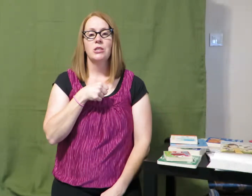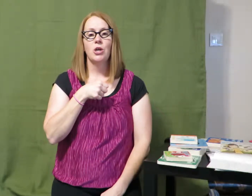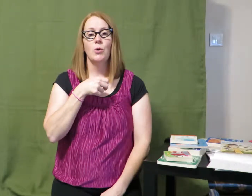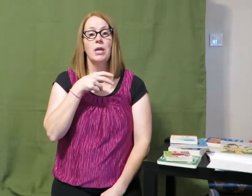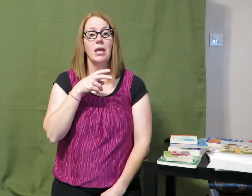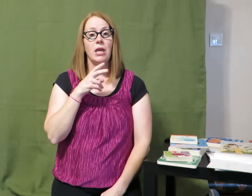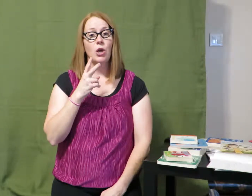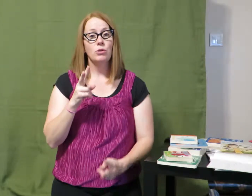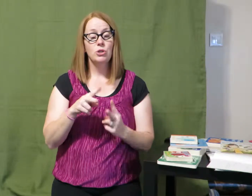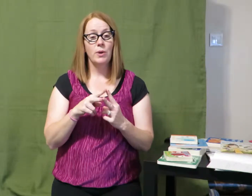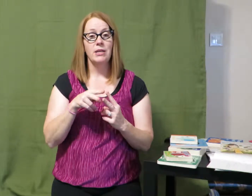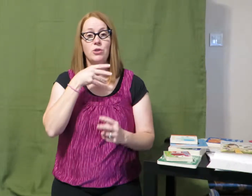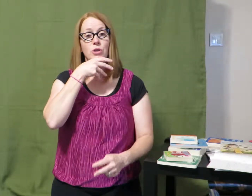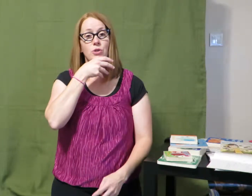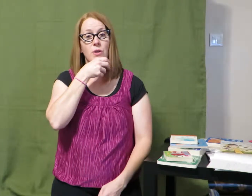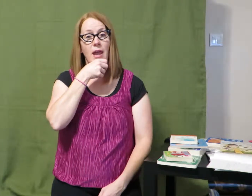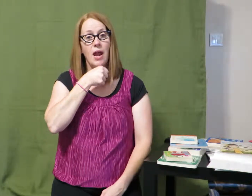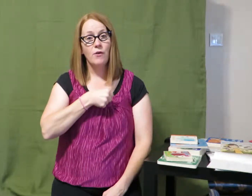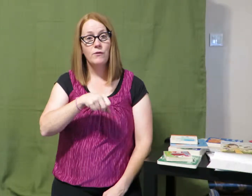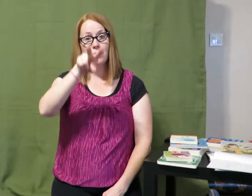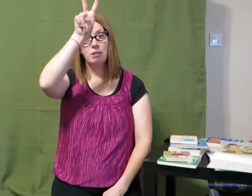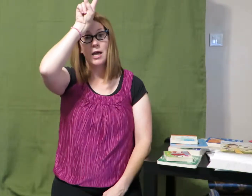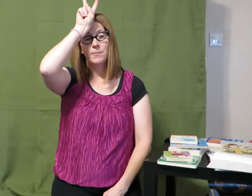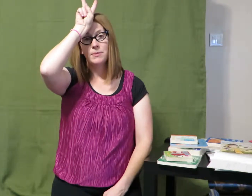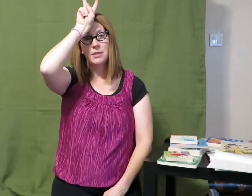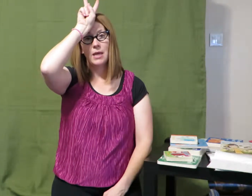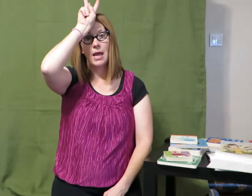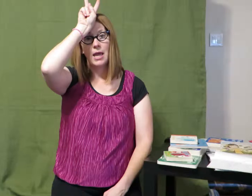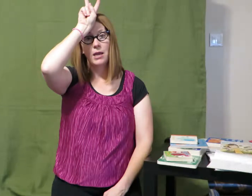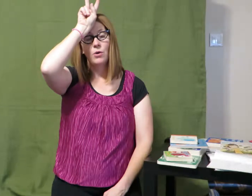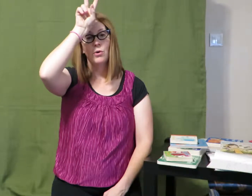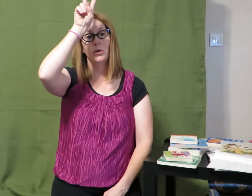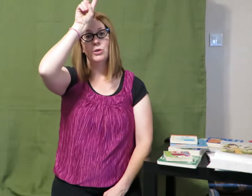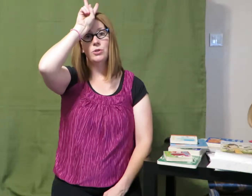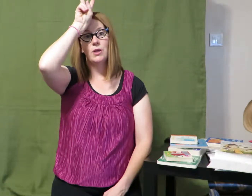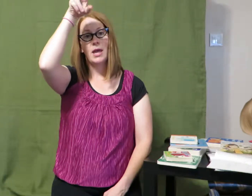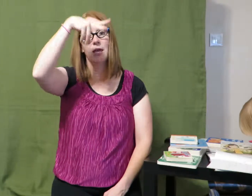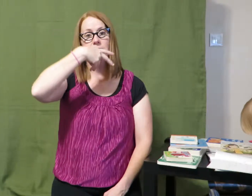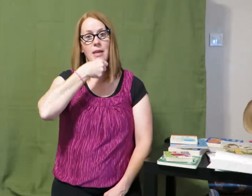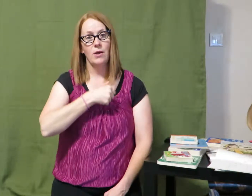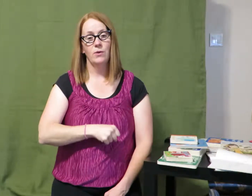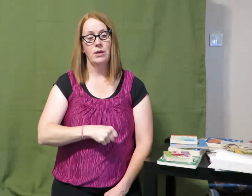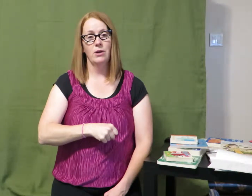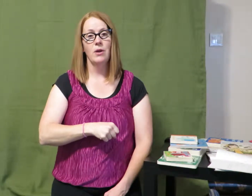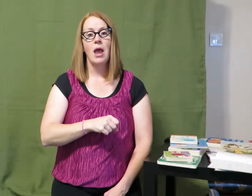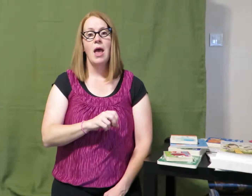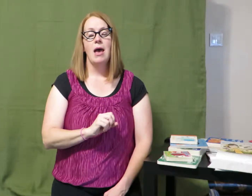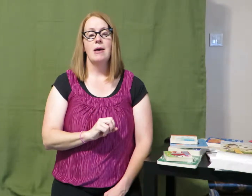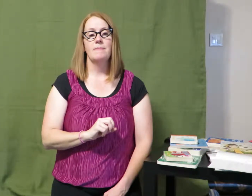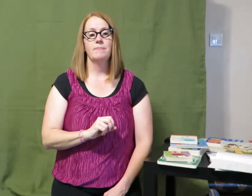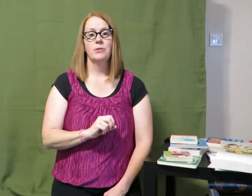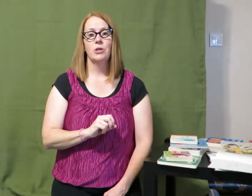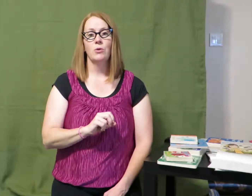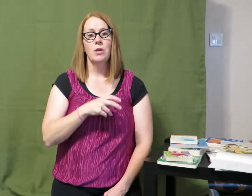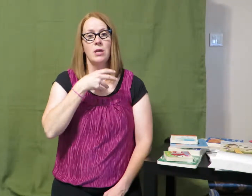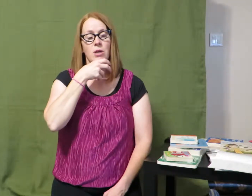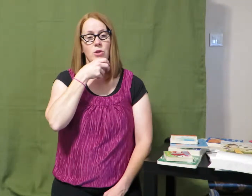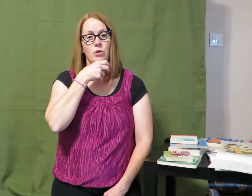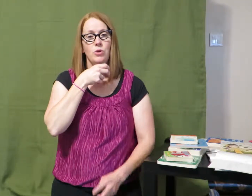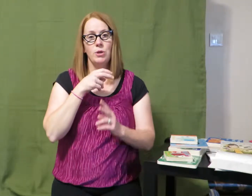So it can go two ways. You can do the hair first up to the head, or you can do the head down here. So you need